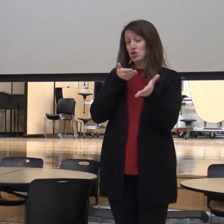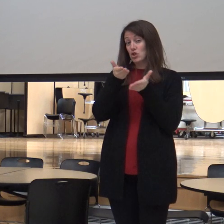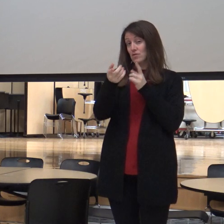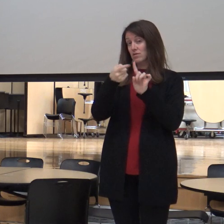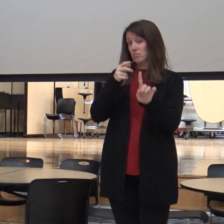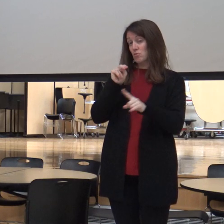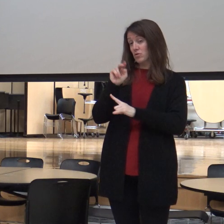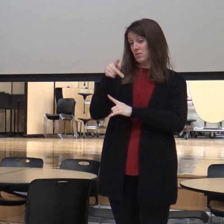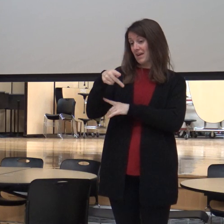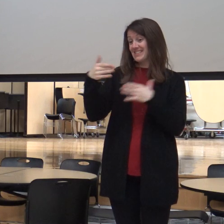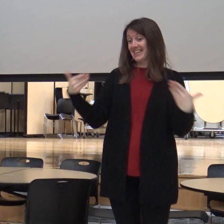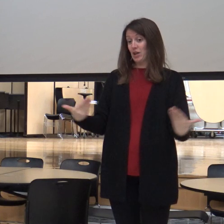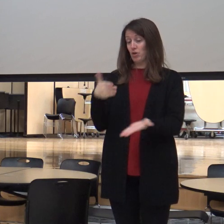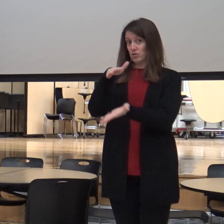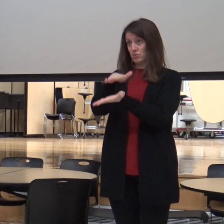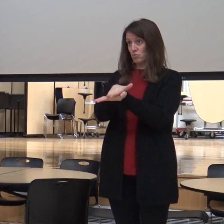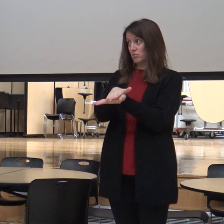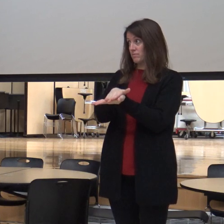school?